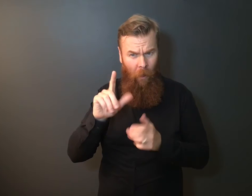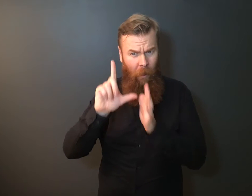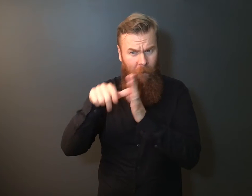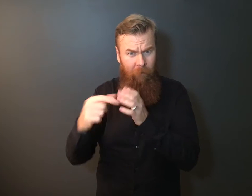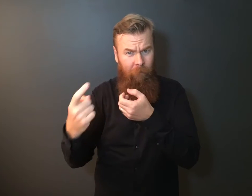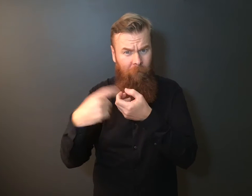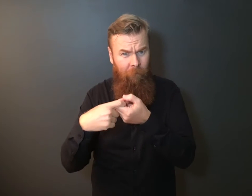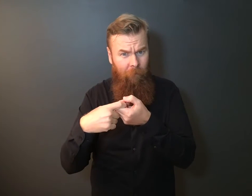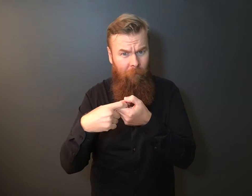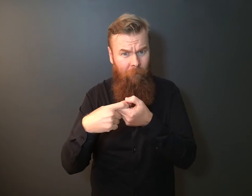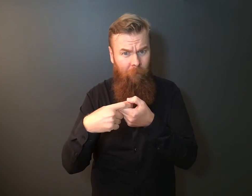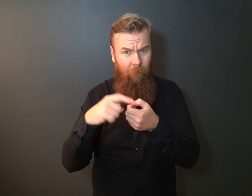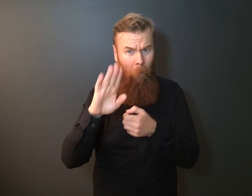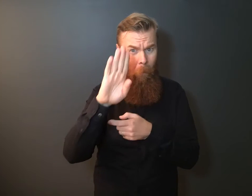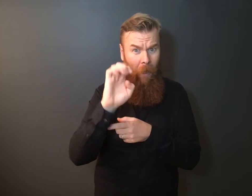here.